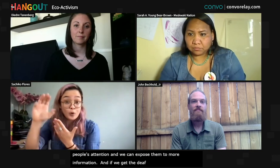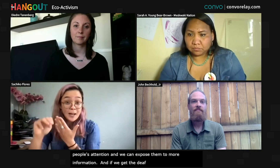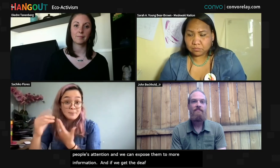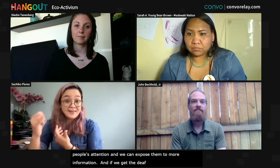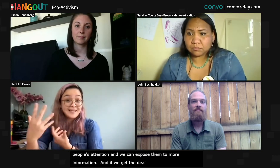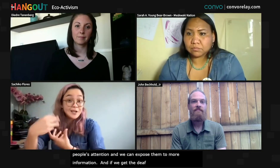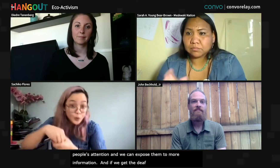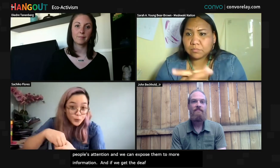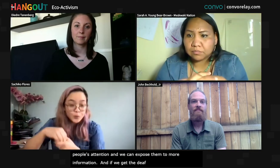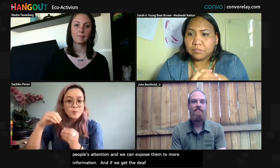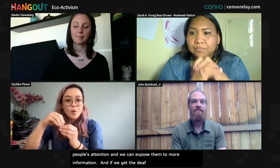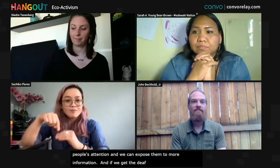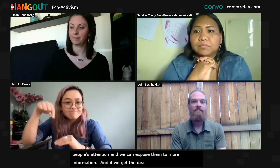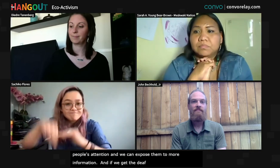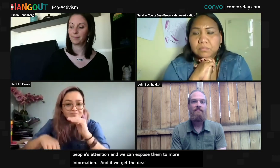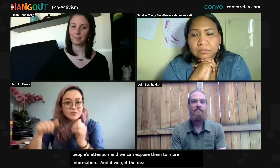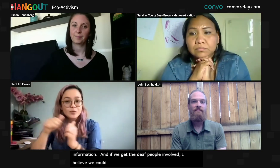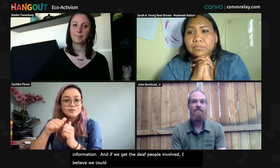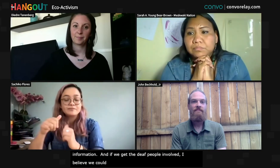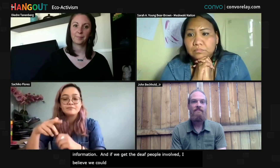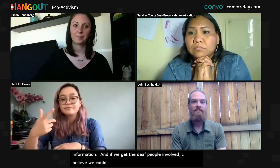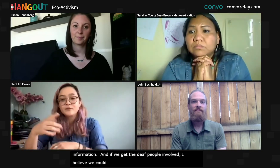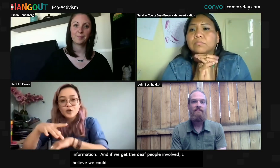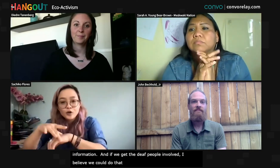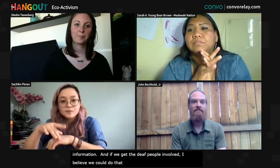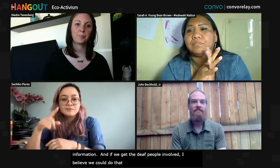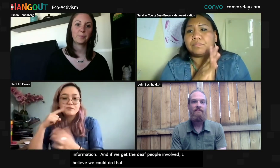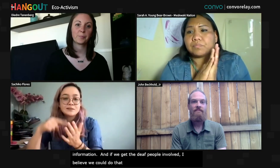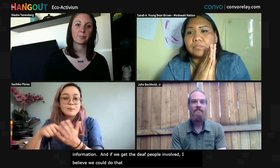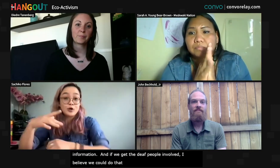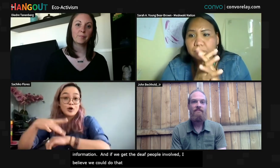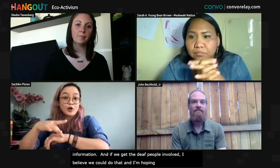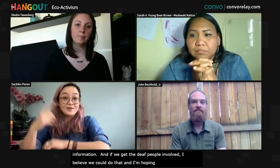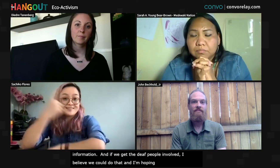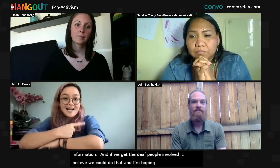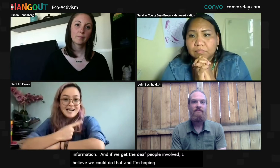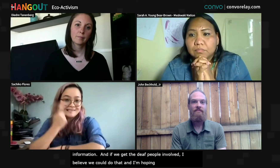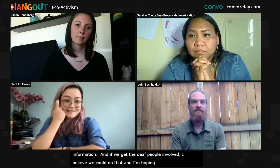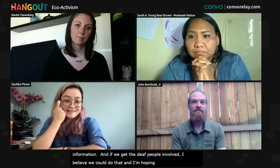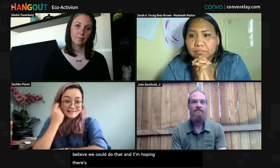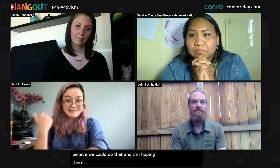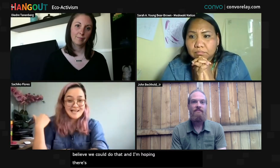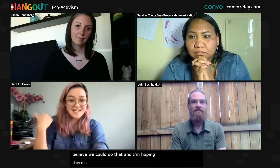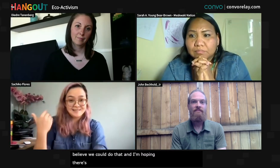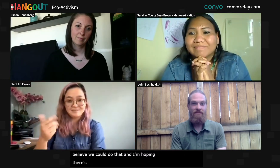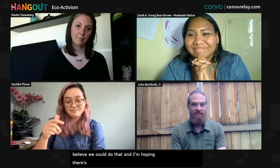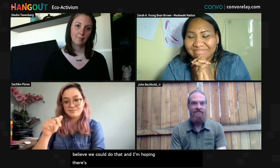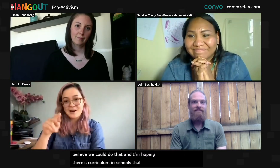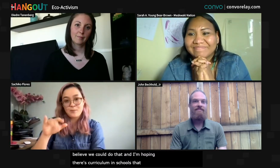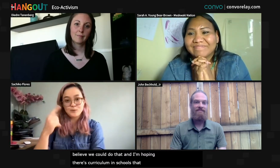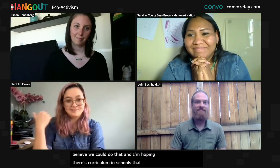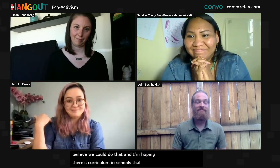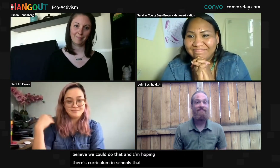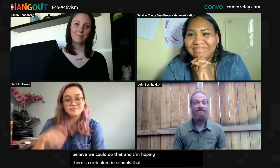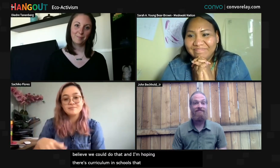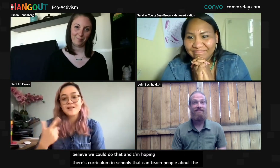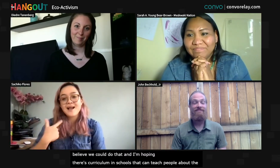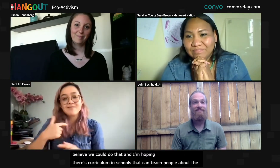could do that. I'm hoping there's curriculum maybe in schools that can teach people about the earth. We just had Earth Day recently in